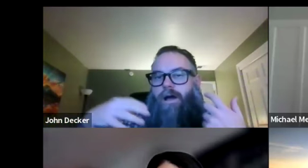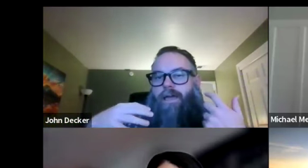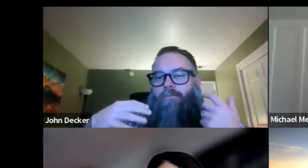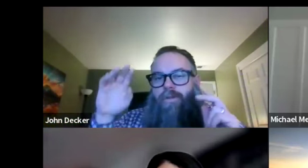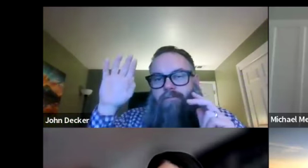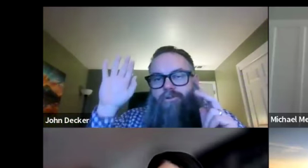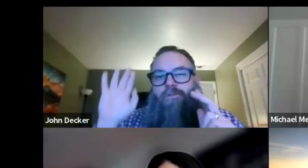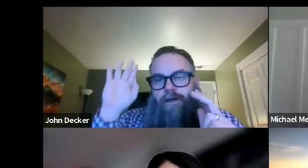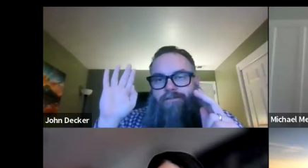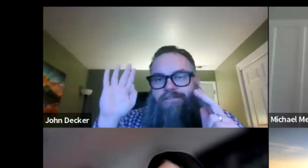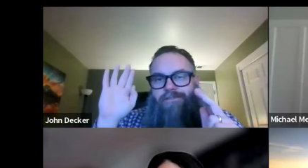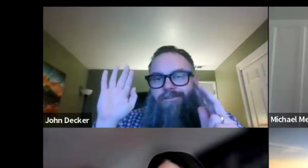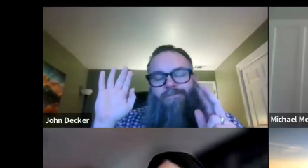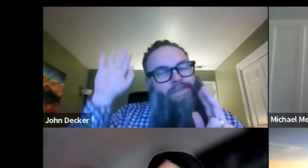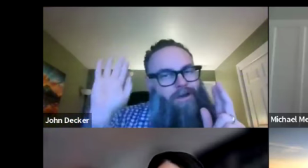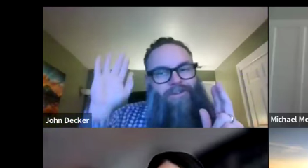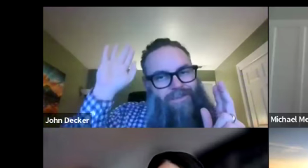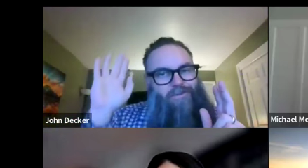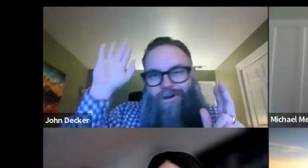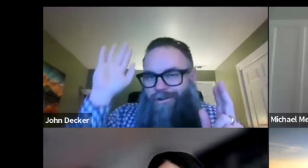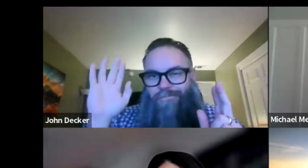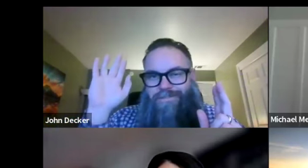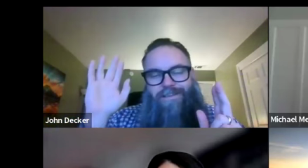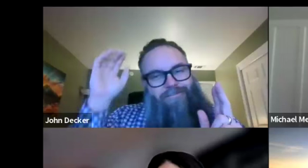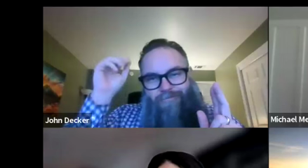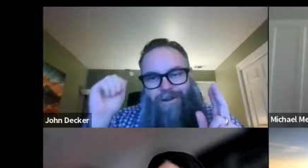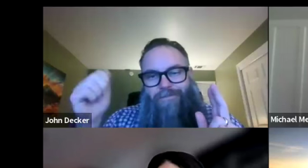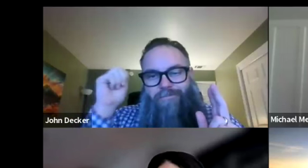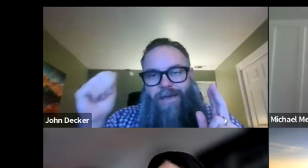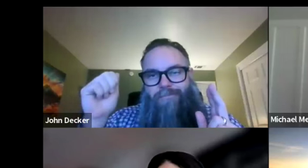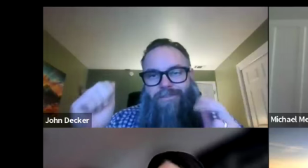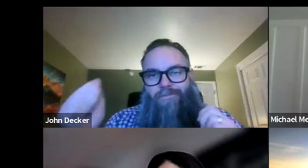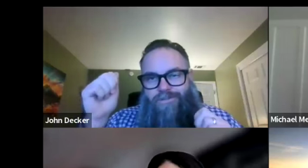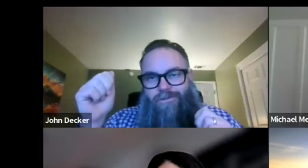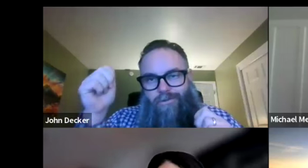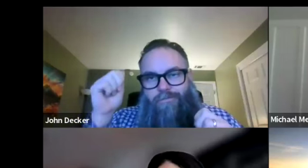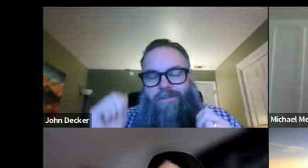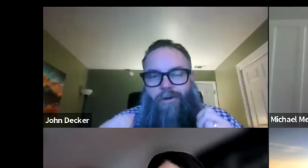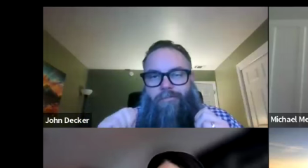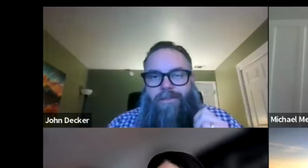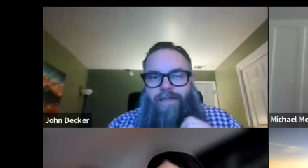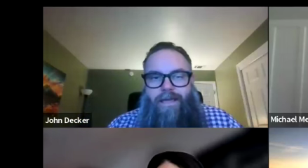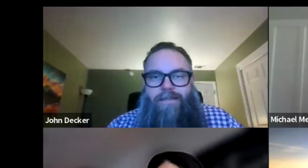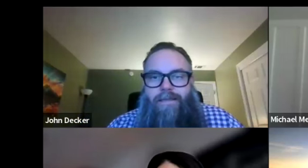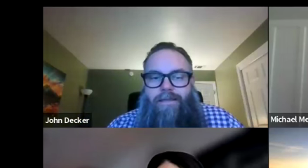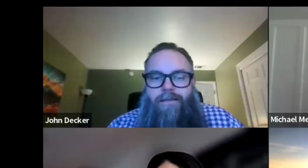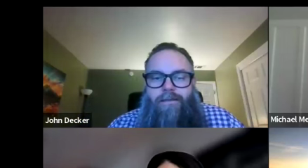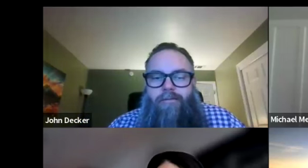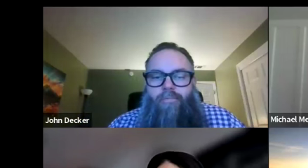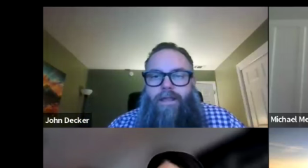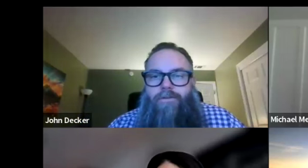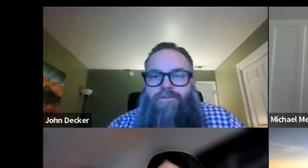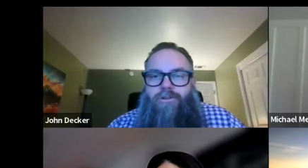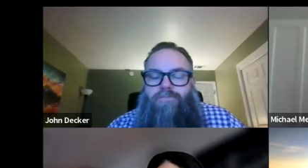providers, which is why when we have new providers, we thought we could give you 100% right off the bat, but then we learned from the department that we had to